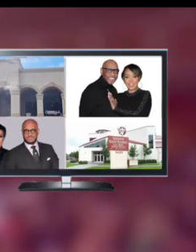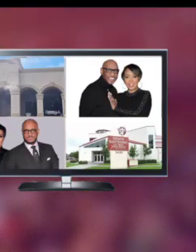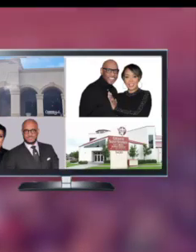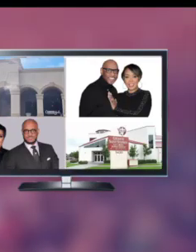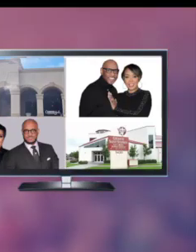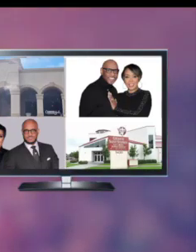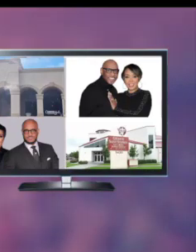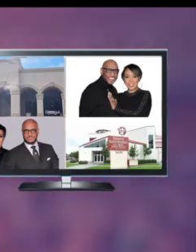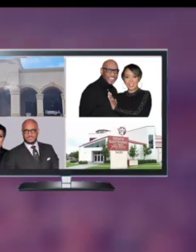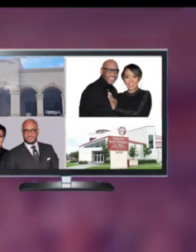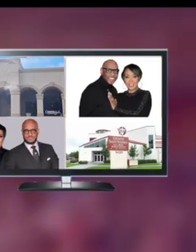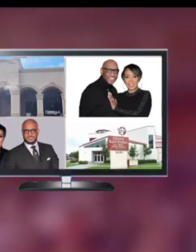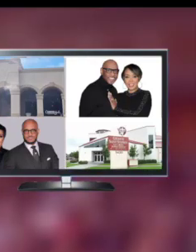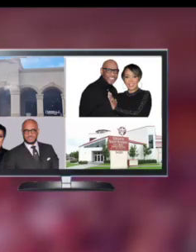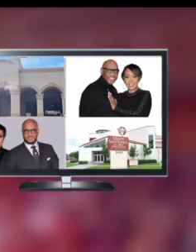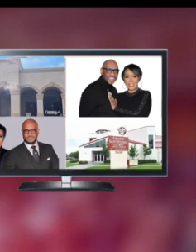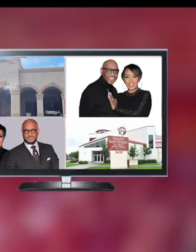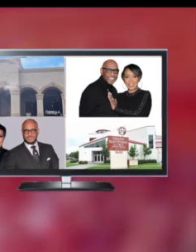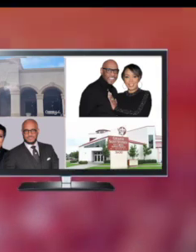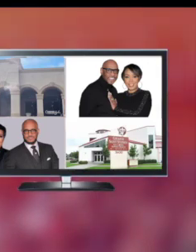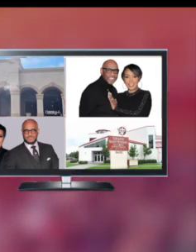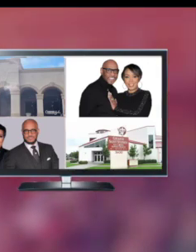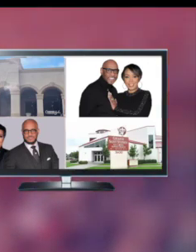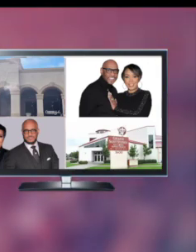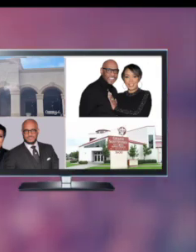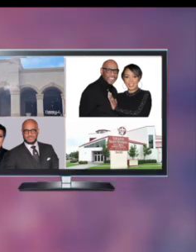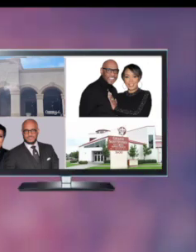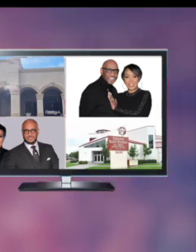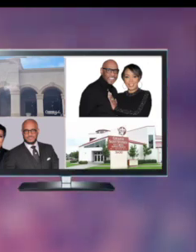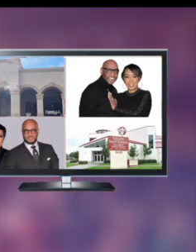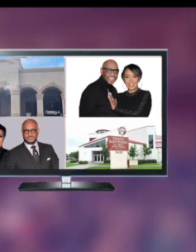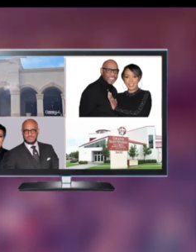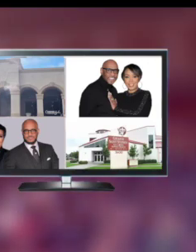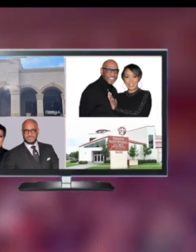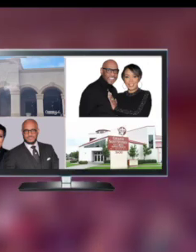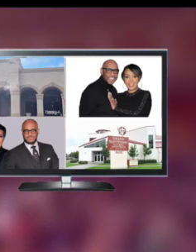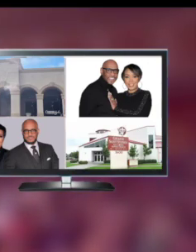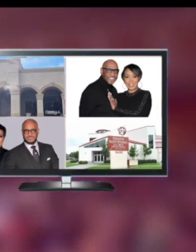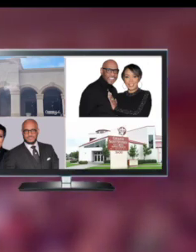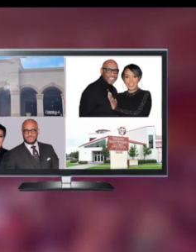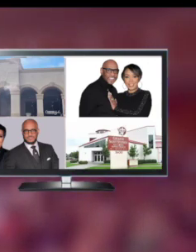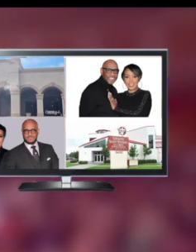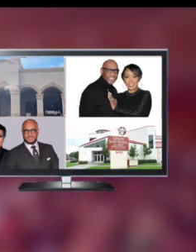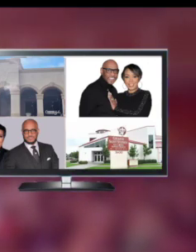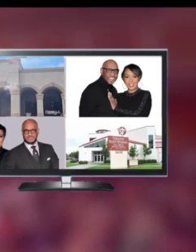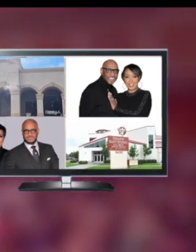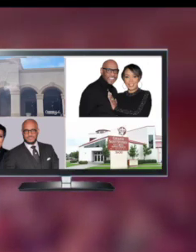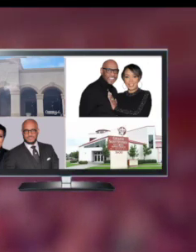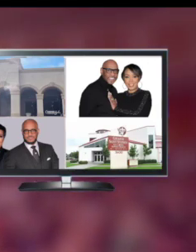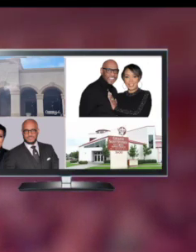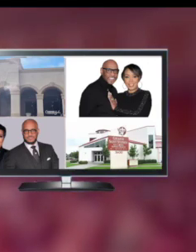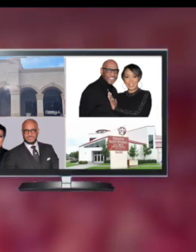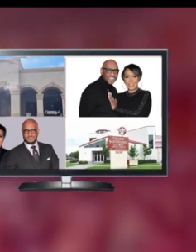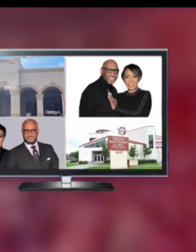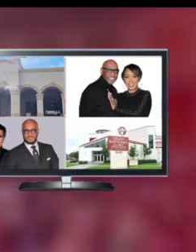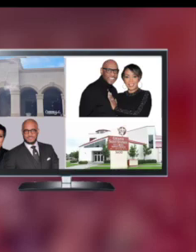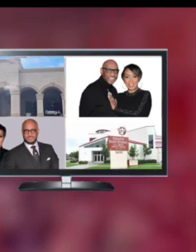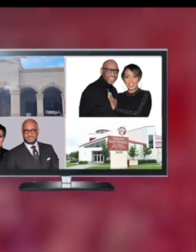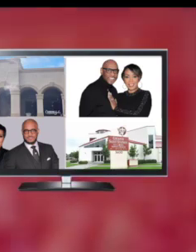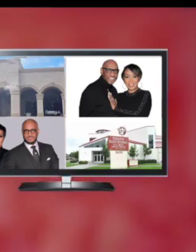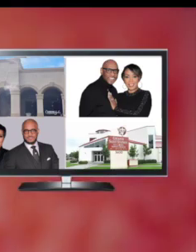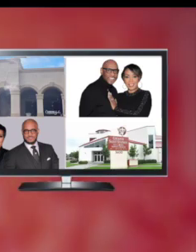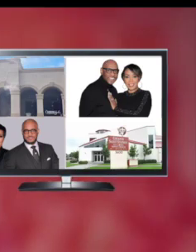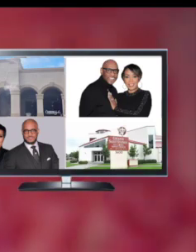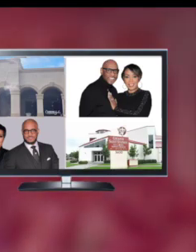virtual at our new Decatur location, 4185 Snapfinger Woods Drive, Sundays at 11